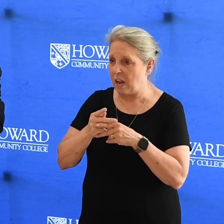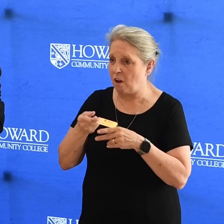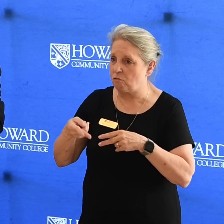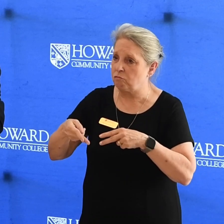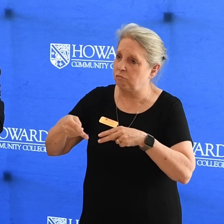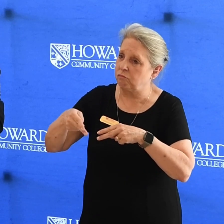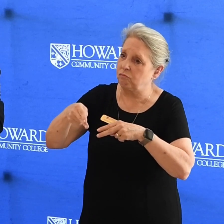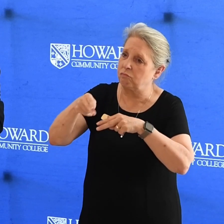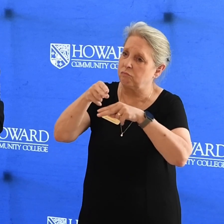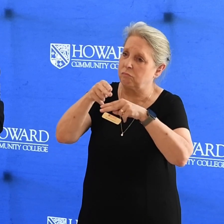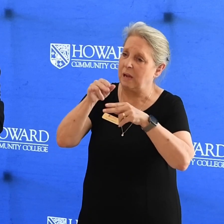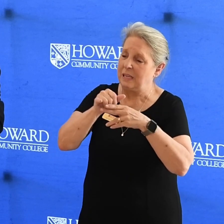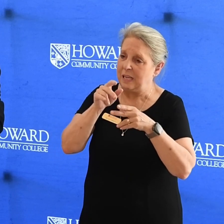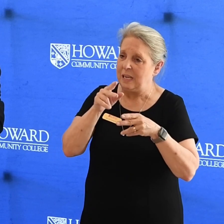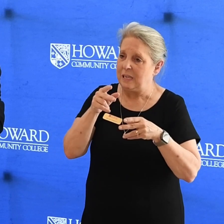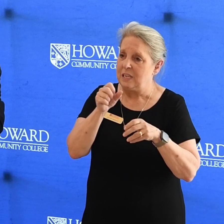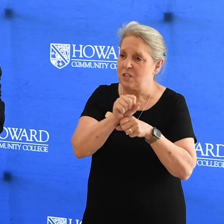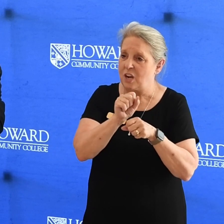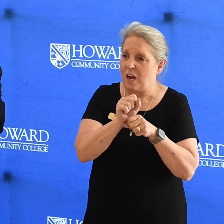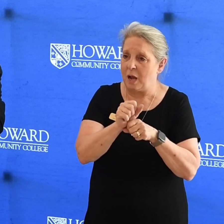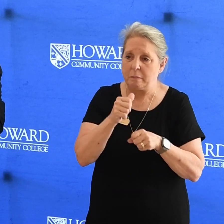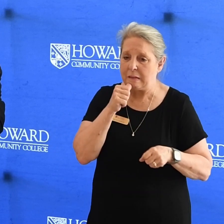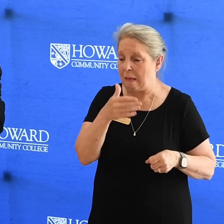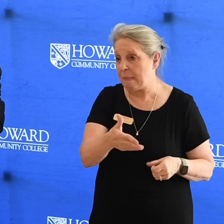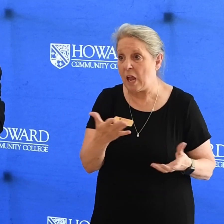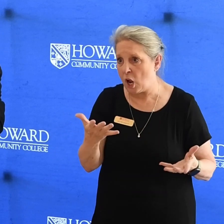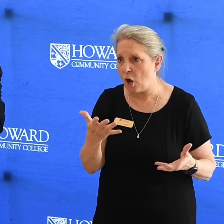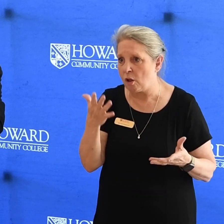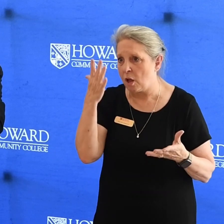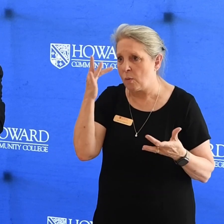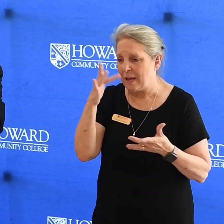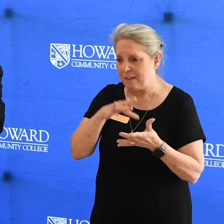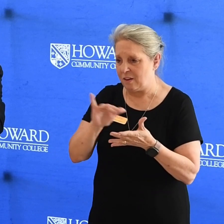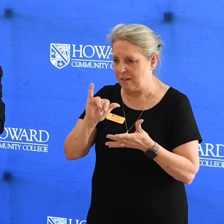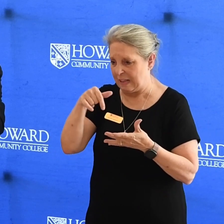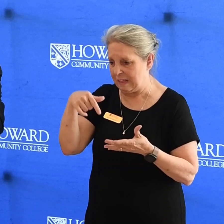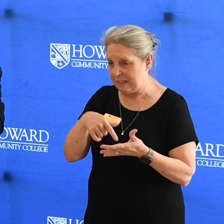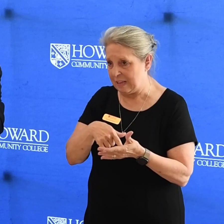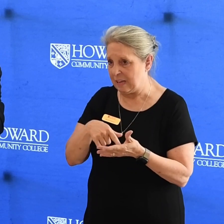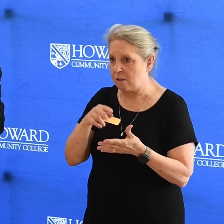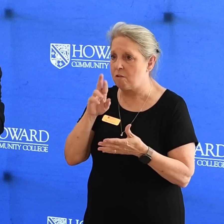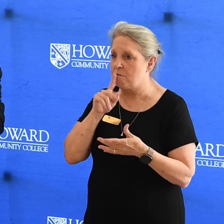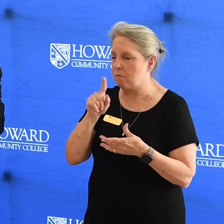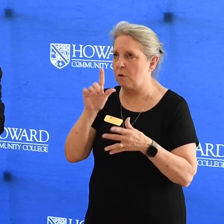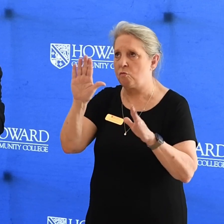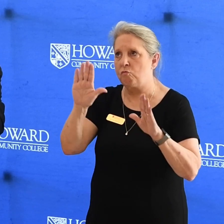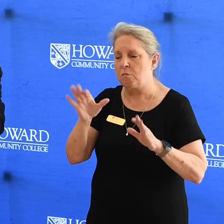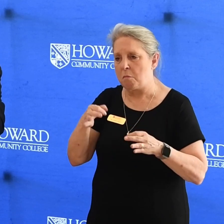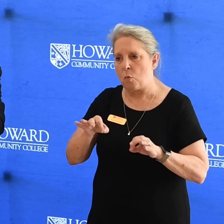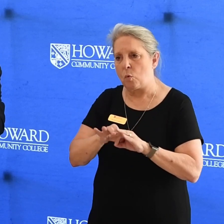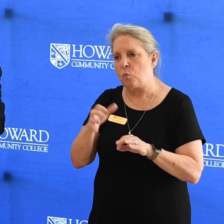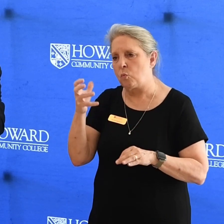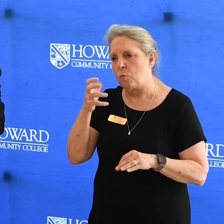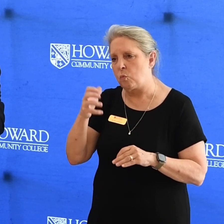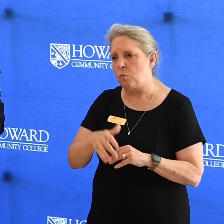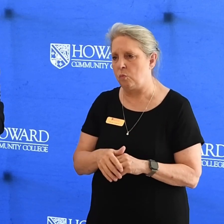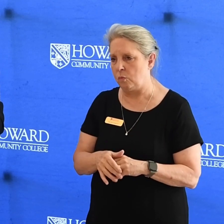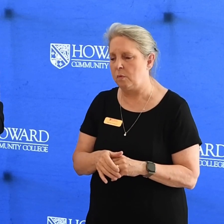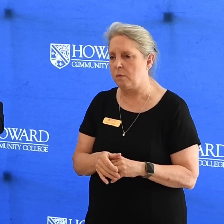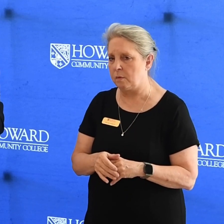and rising, and those positions and slots simply aren't there. And that's why centers like this are so incredibly important.